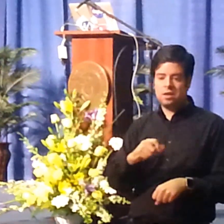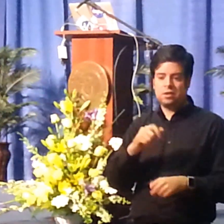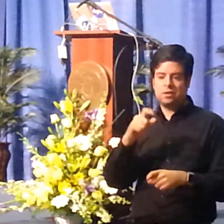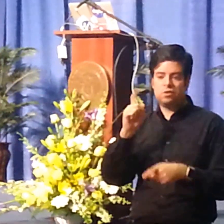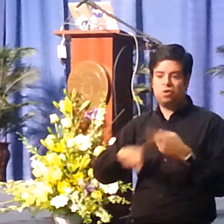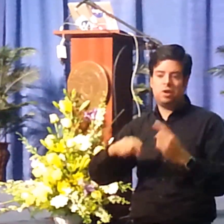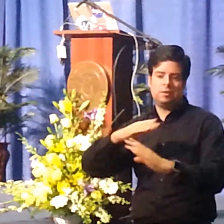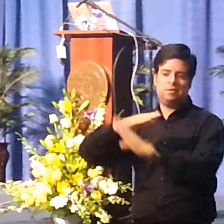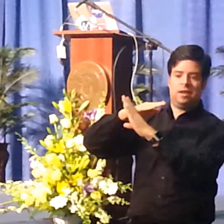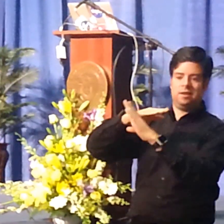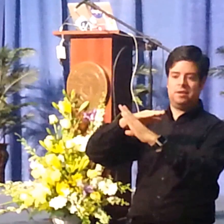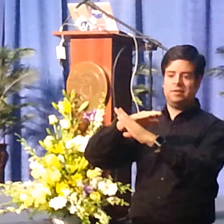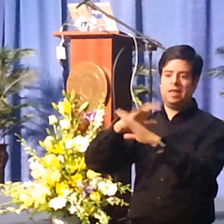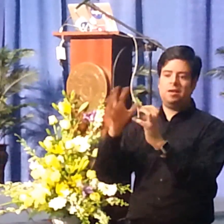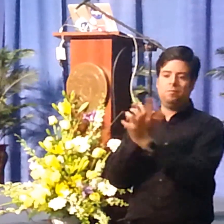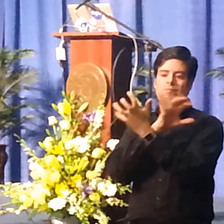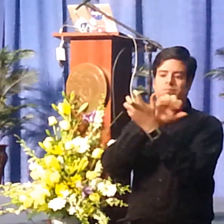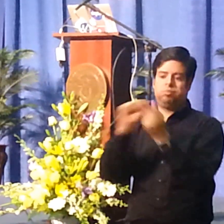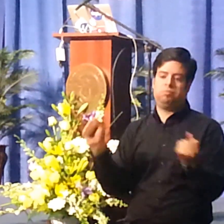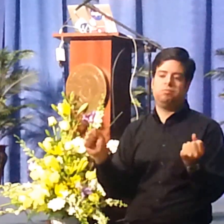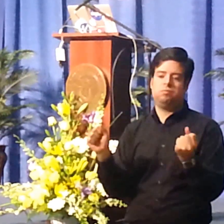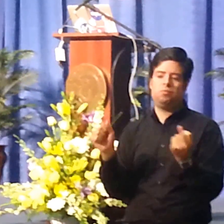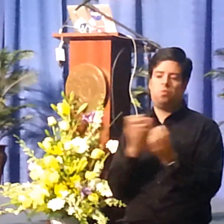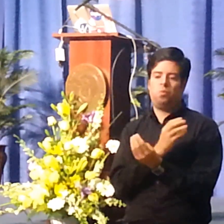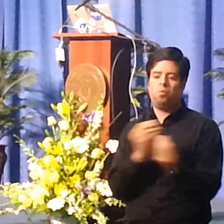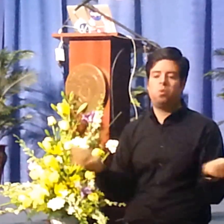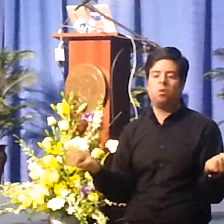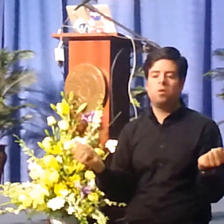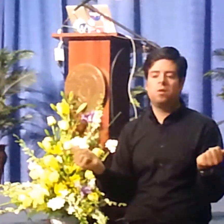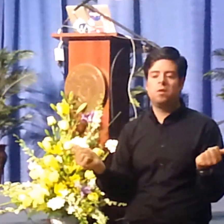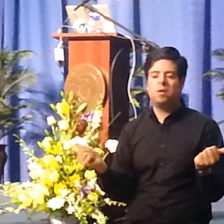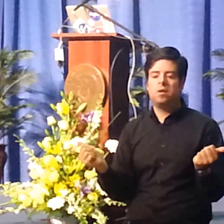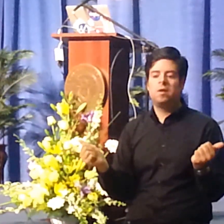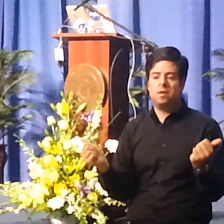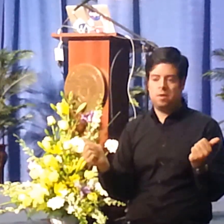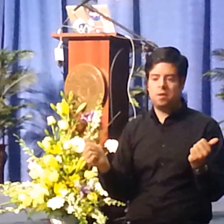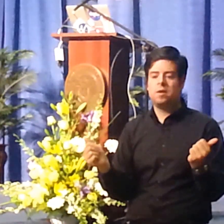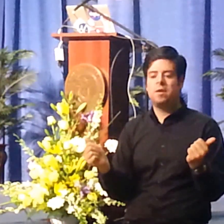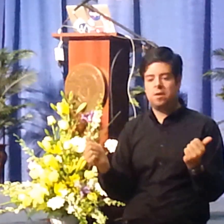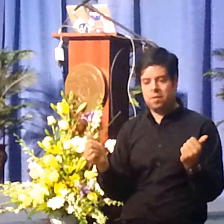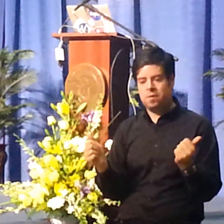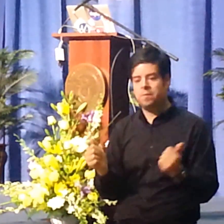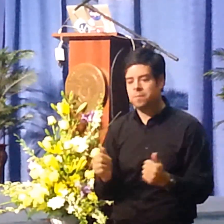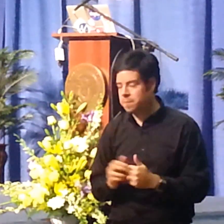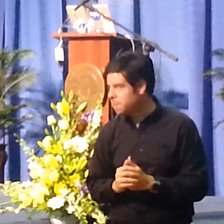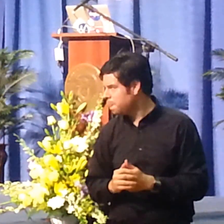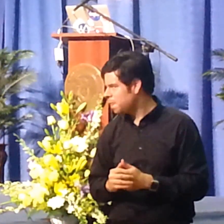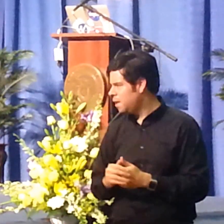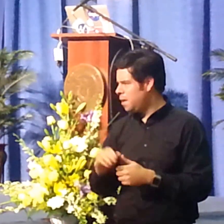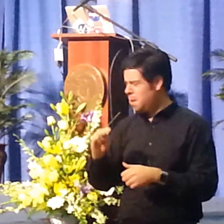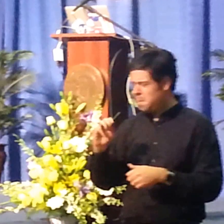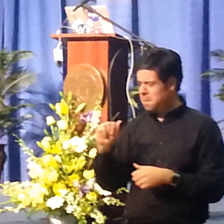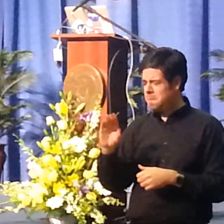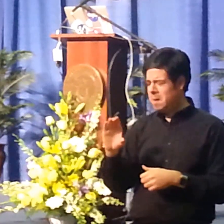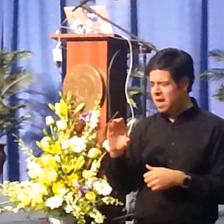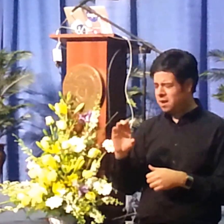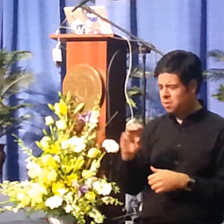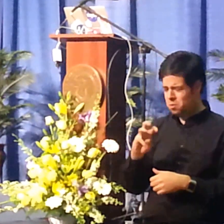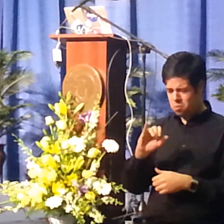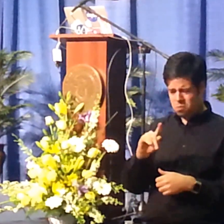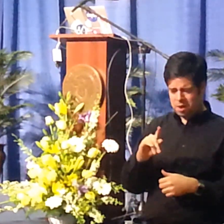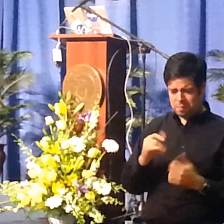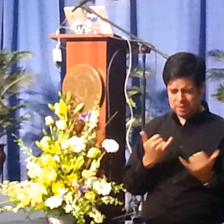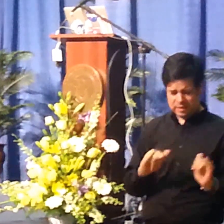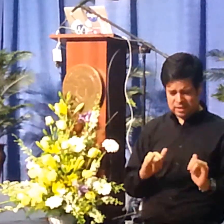they went and they got wiped out. What is it? On a Mac, it would be wipe. What is it on a PC? Is it still